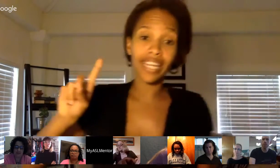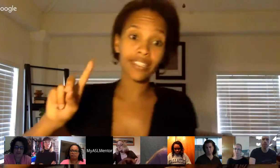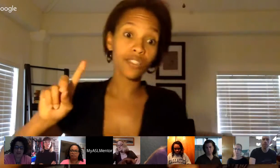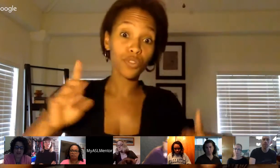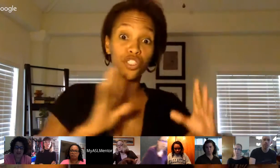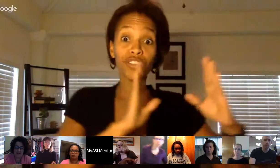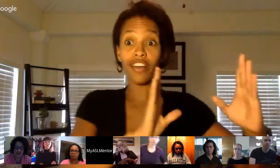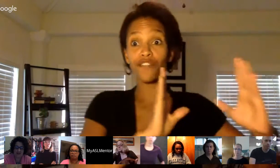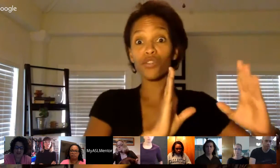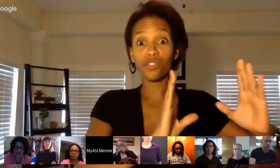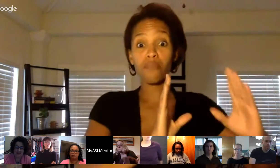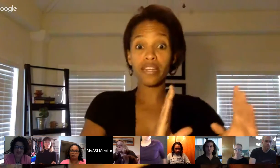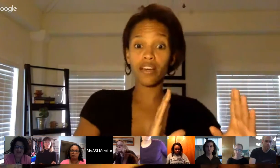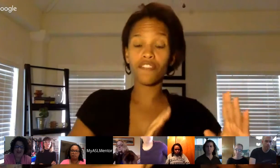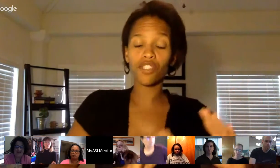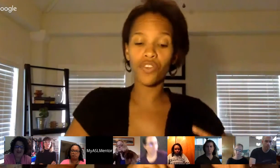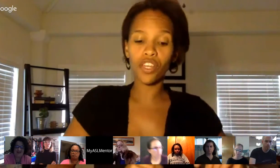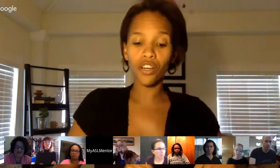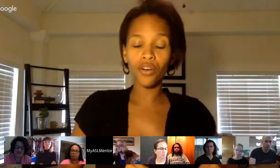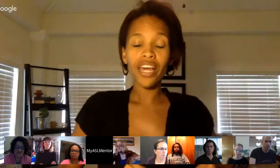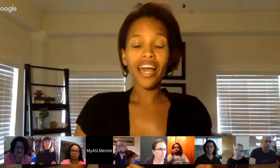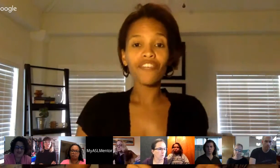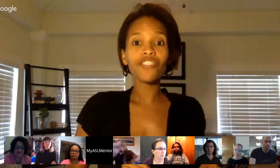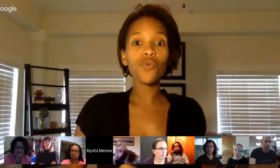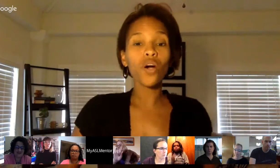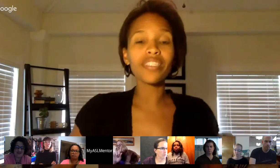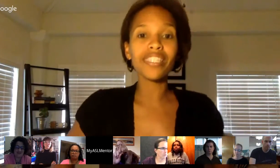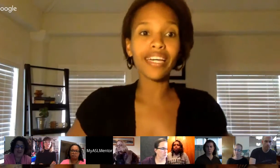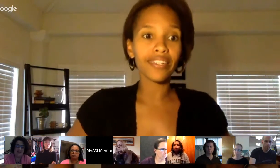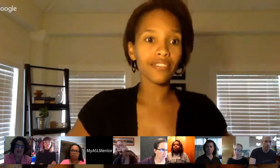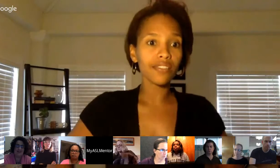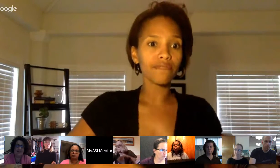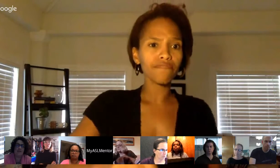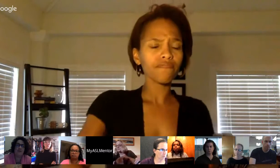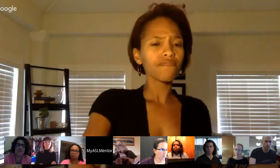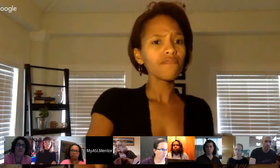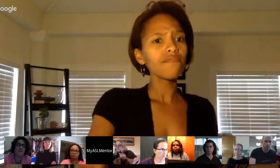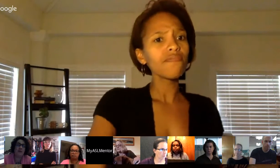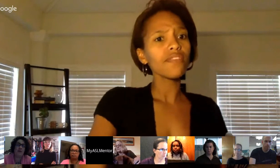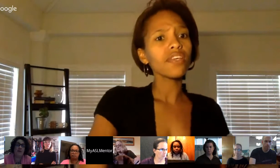51 seconds, we're still in that first minute of this video. At 51 seconds,